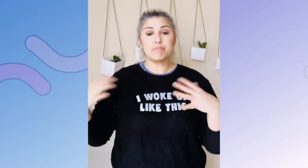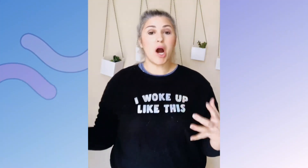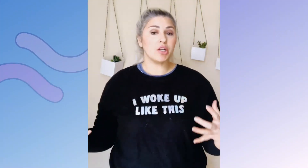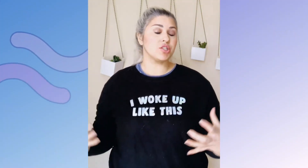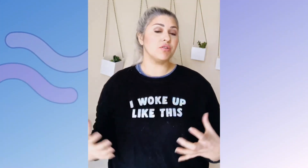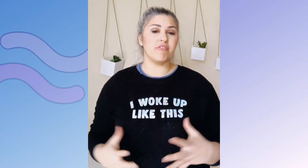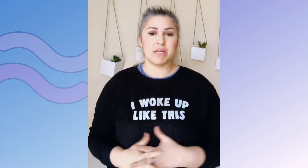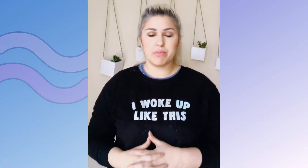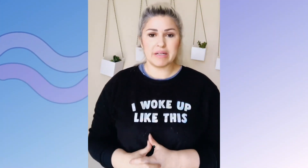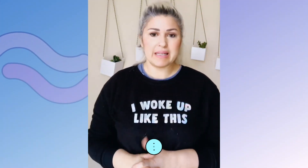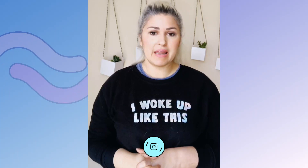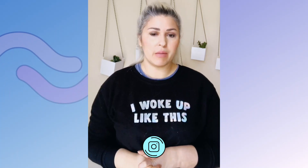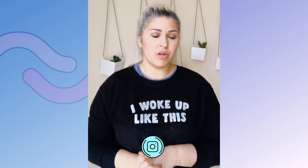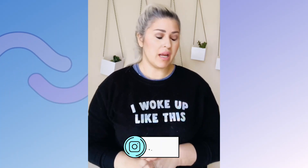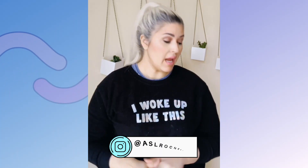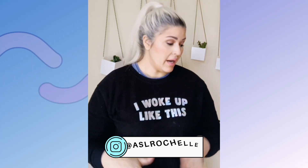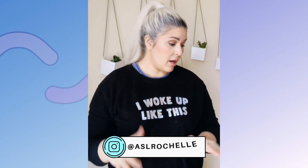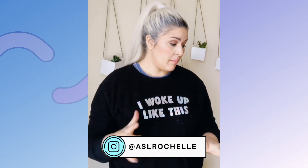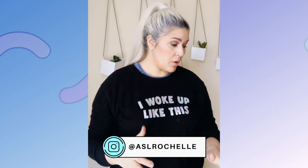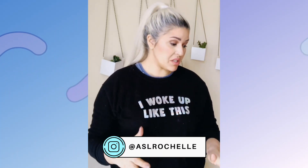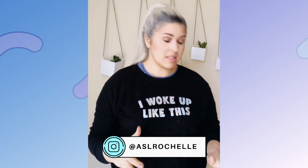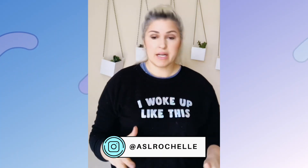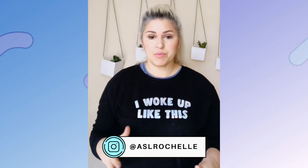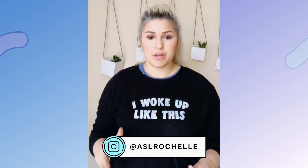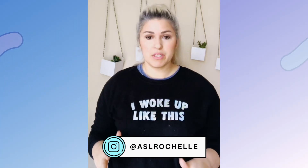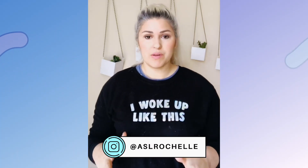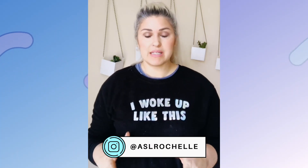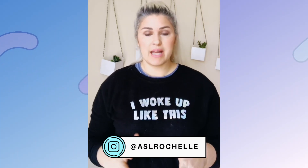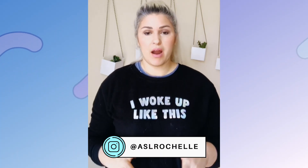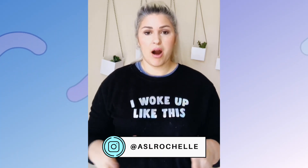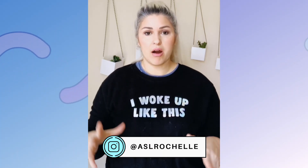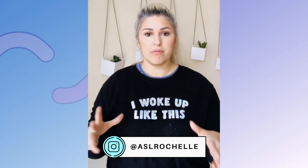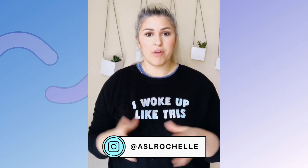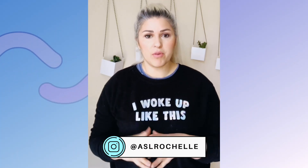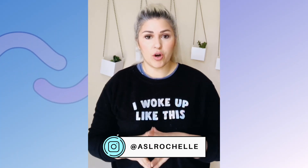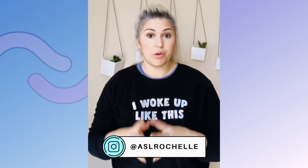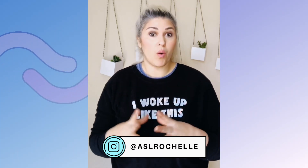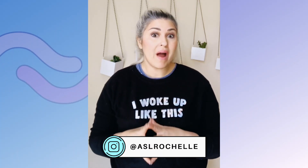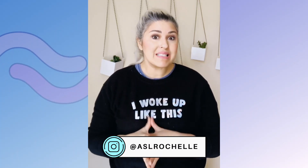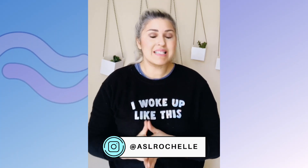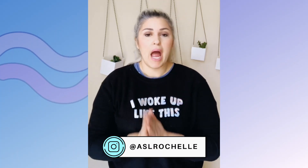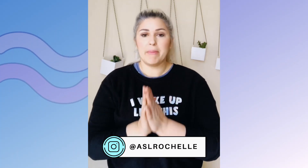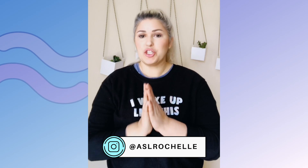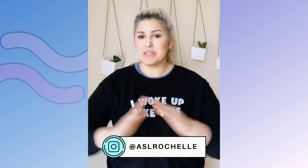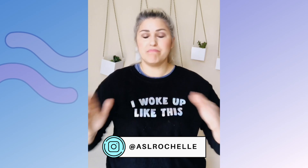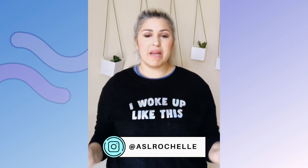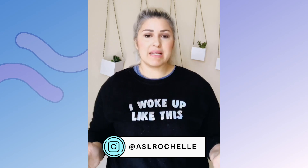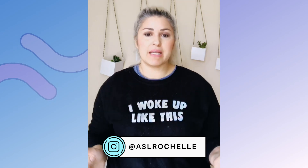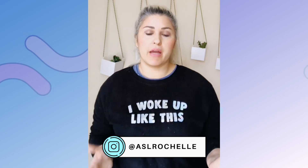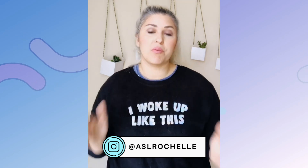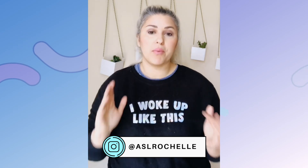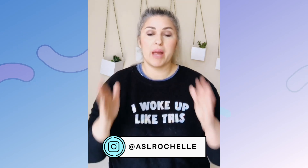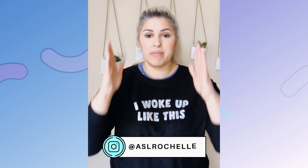Today is part 2 of people in the community. Now, most of the signs we're going to be doing today are from your requests. I'm going to do as